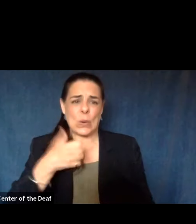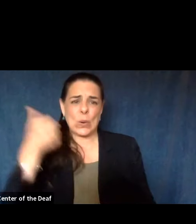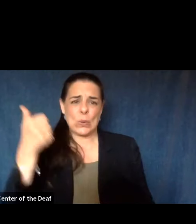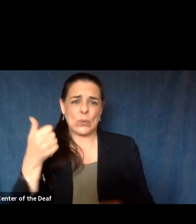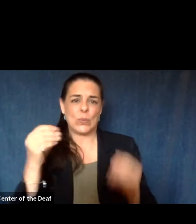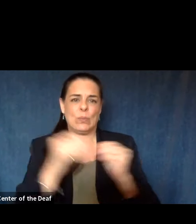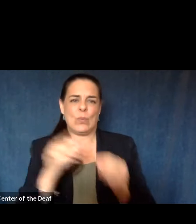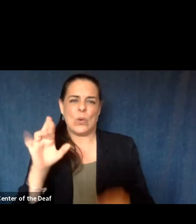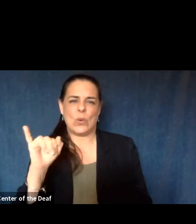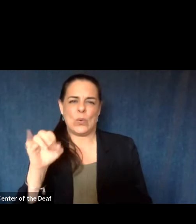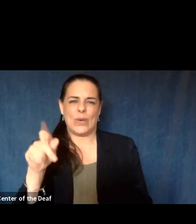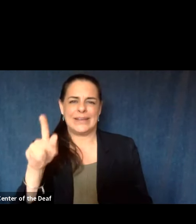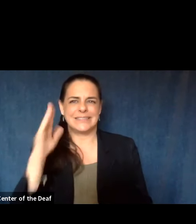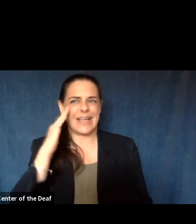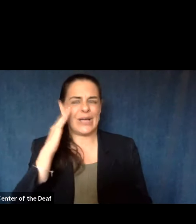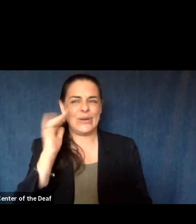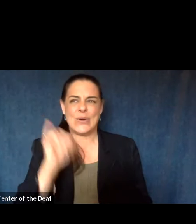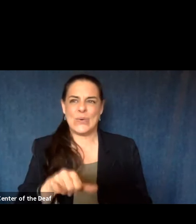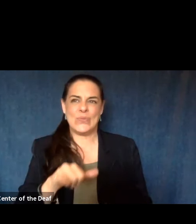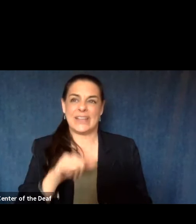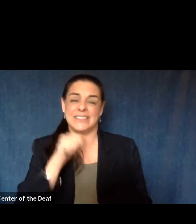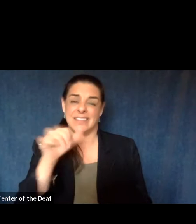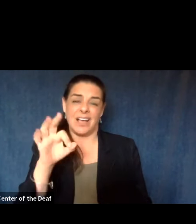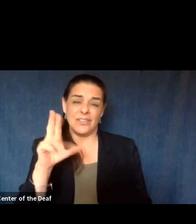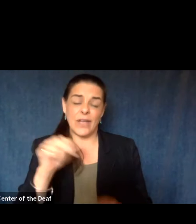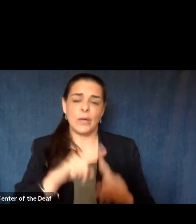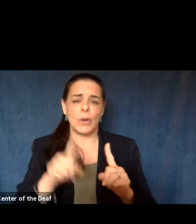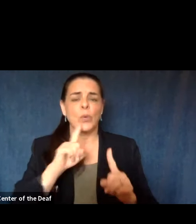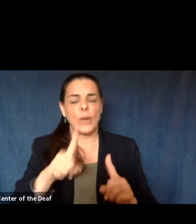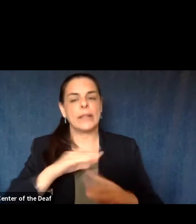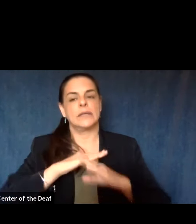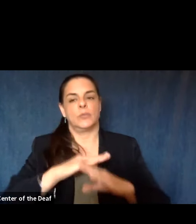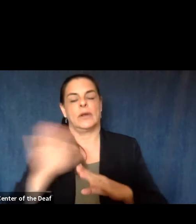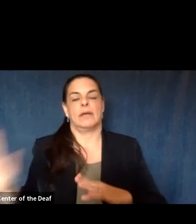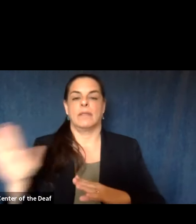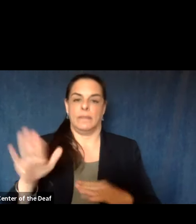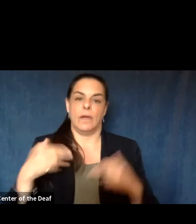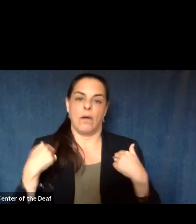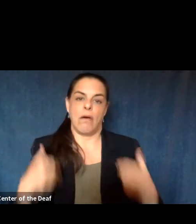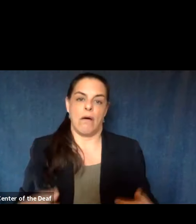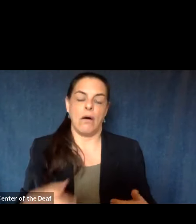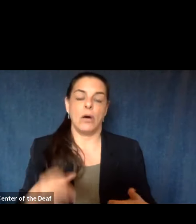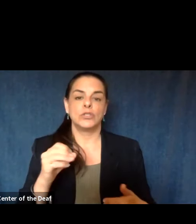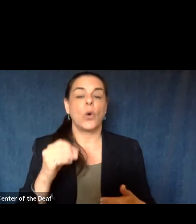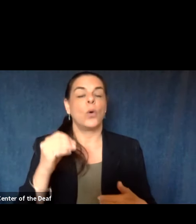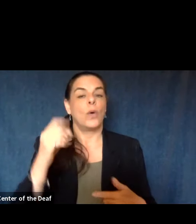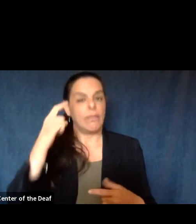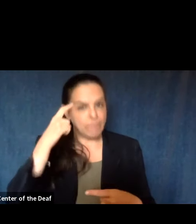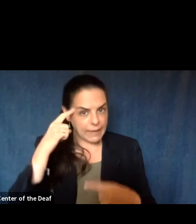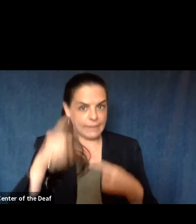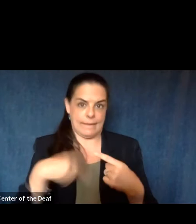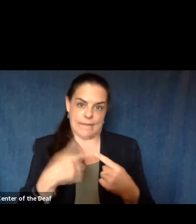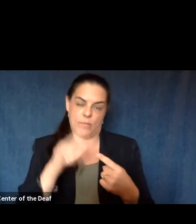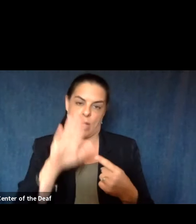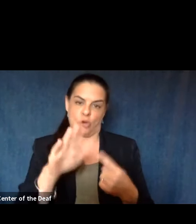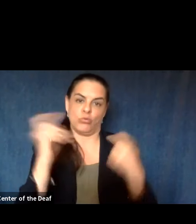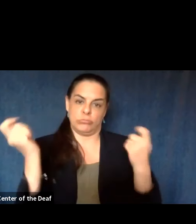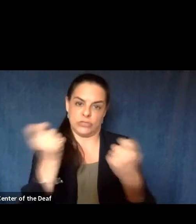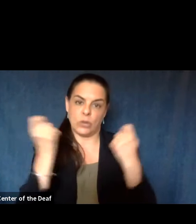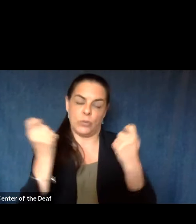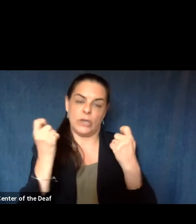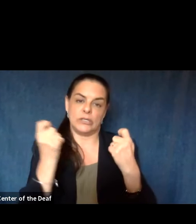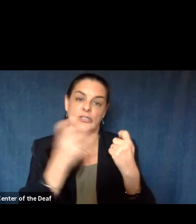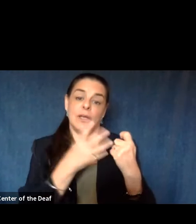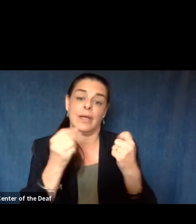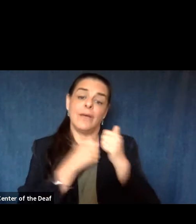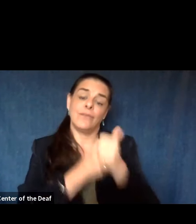not fun, but it really protects their health. So be thoughtful in your celebrations and